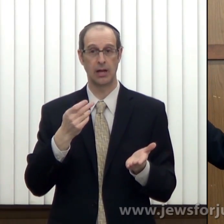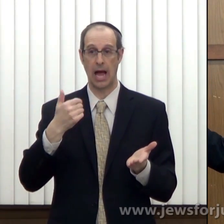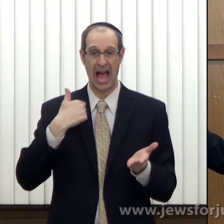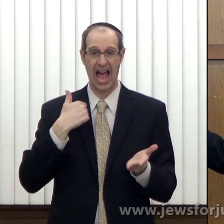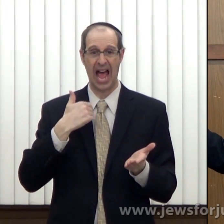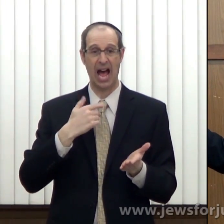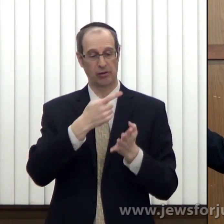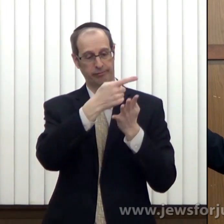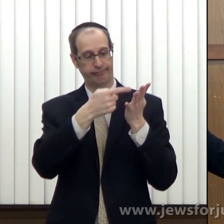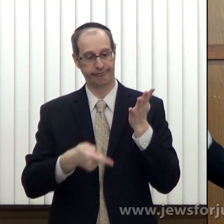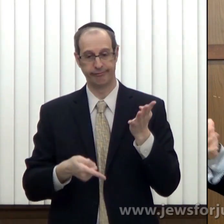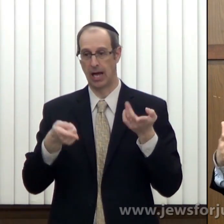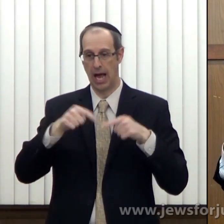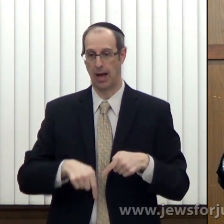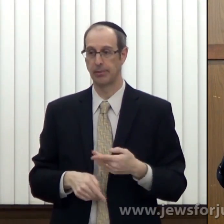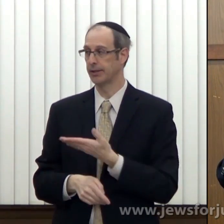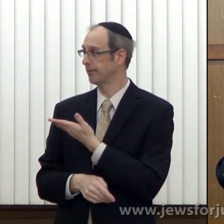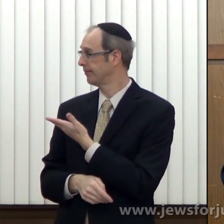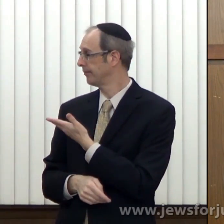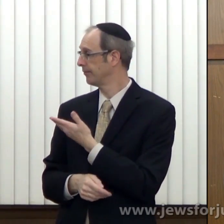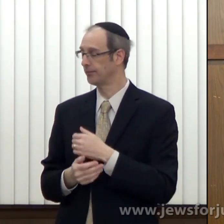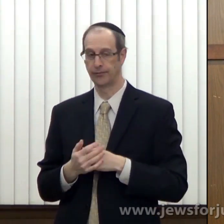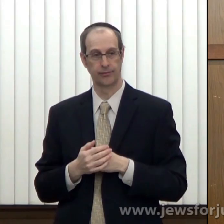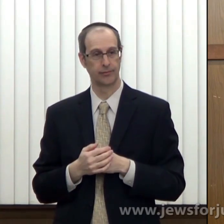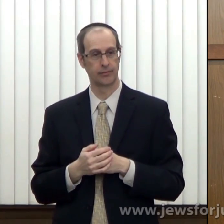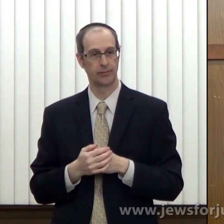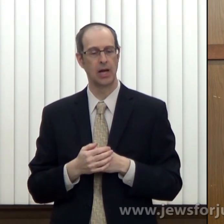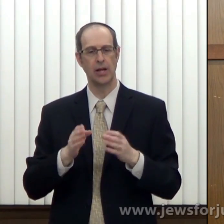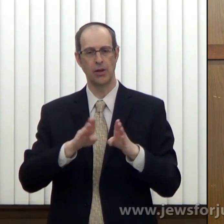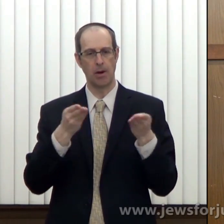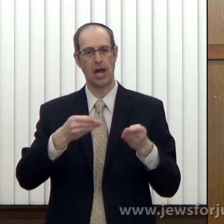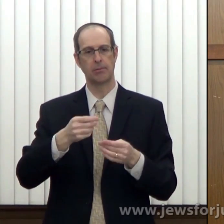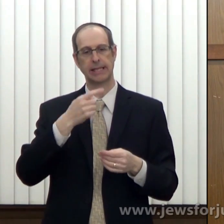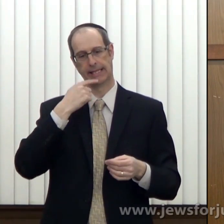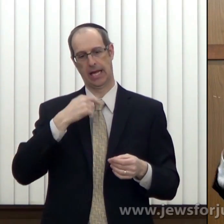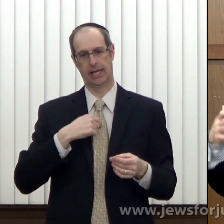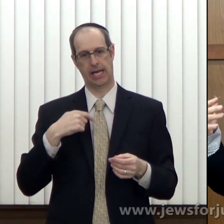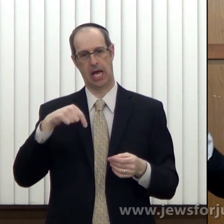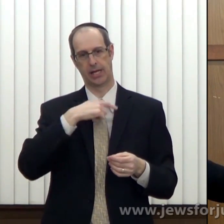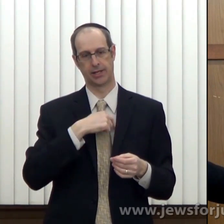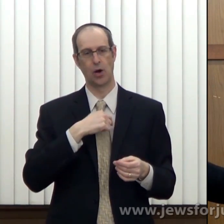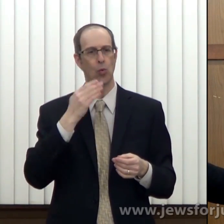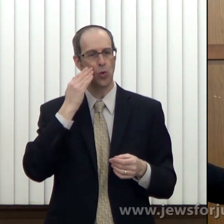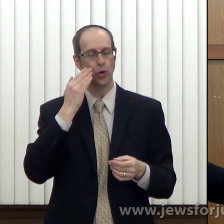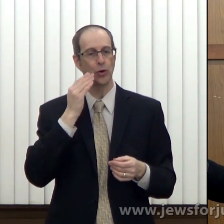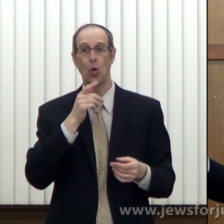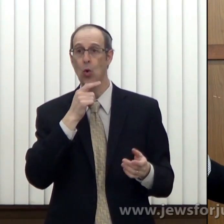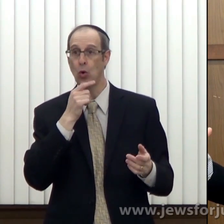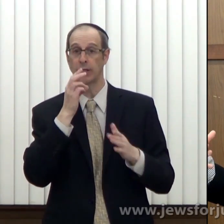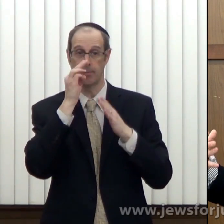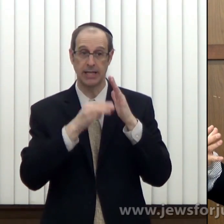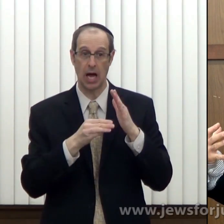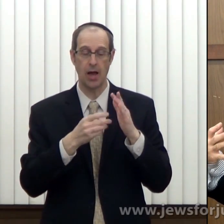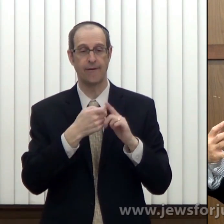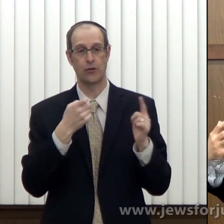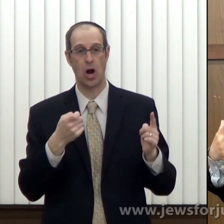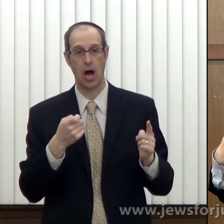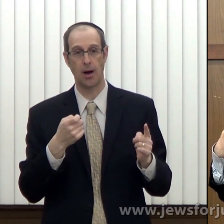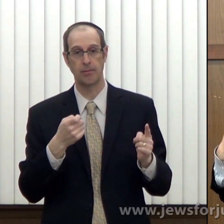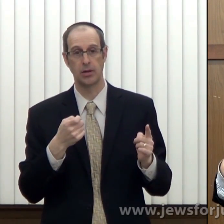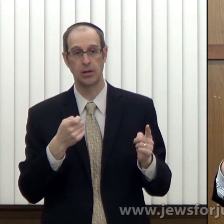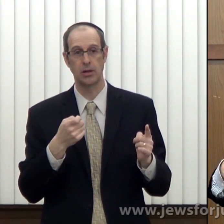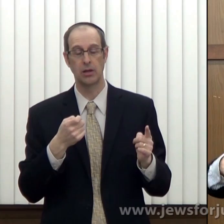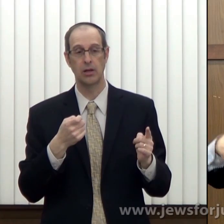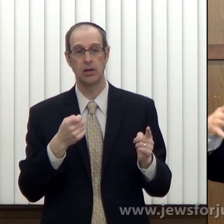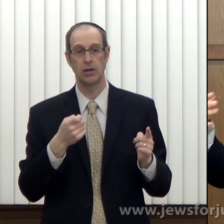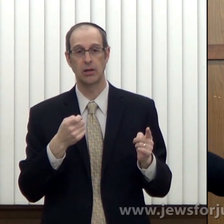things happened? Again, what the Bible is telling us is, we will know who the Messiah is based upon whether or not